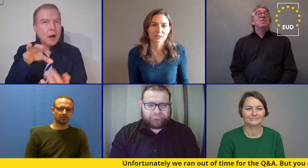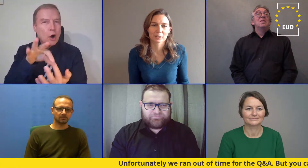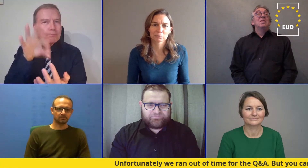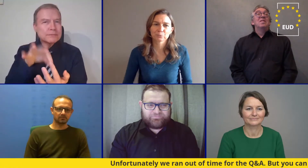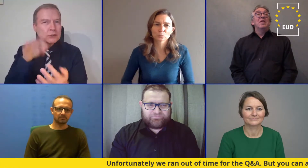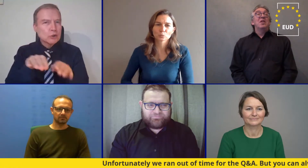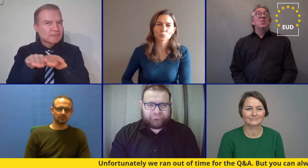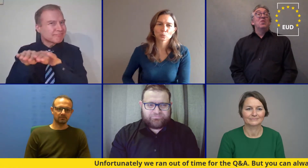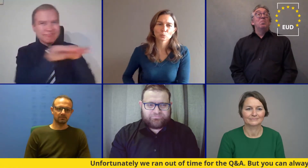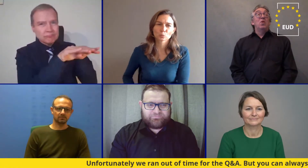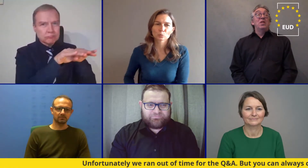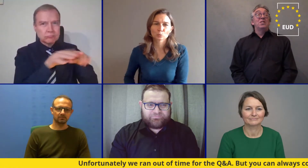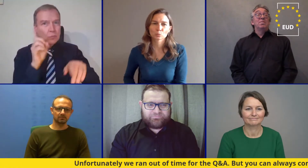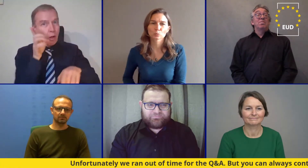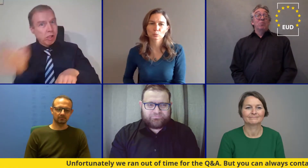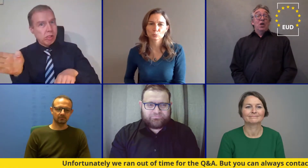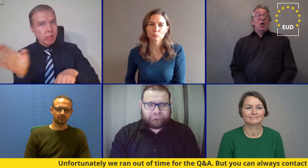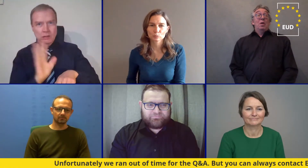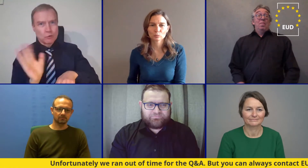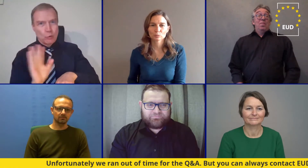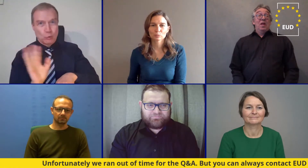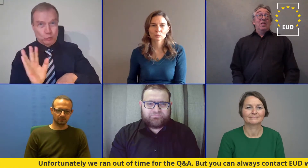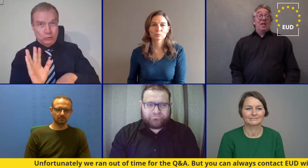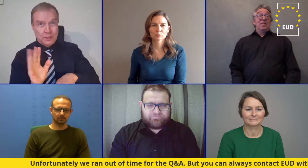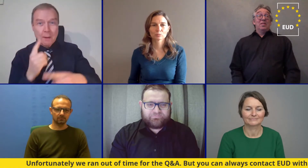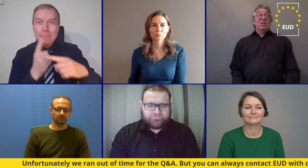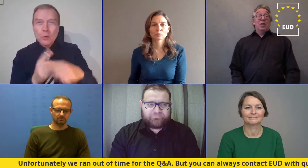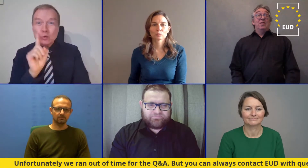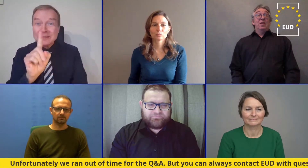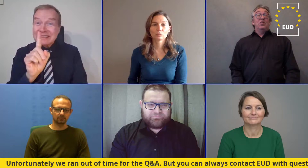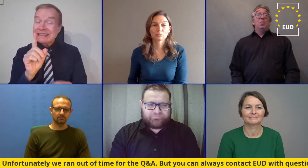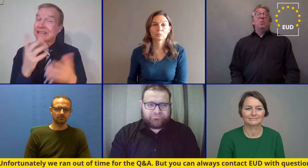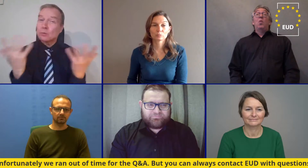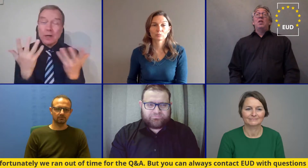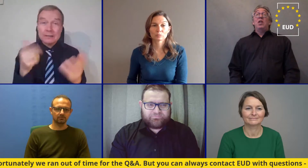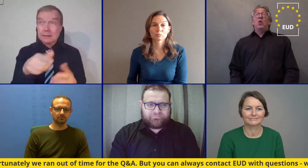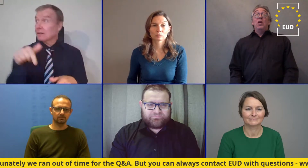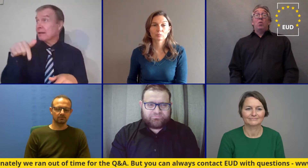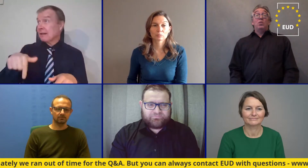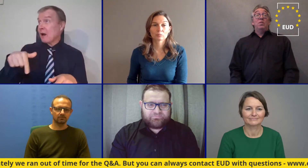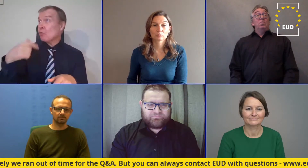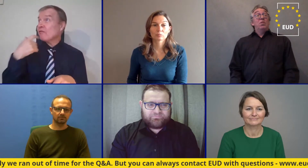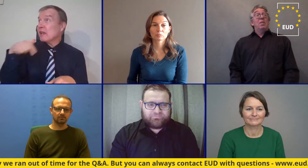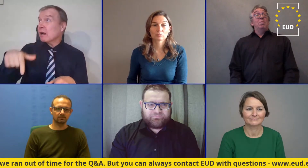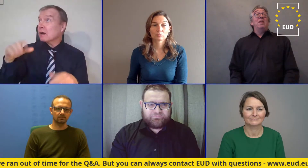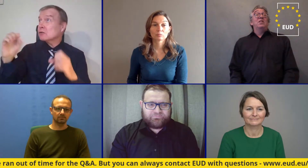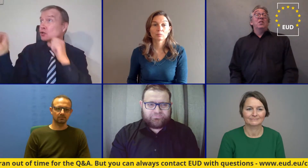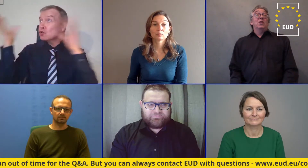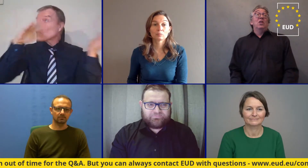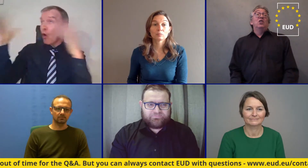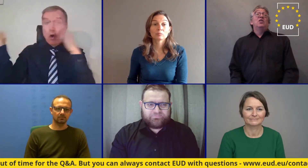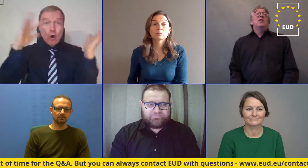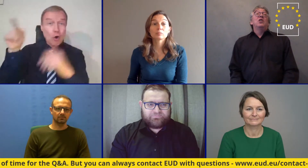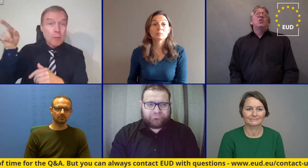accessibility. Thank you. Good points. That internet should not be the only option, but at best an additional